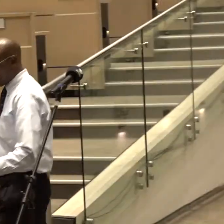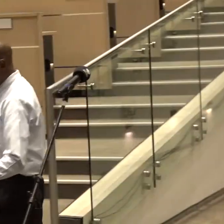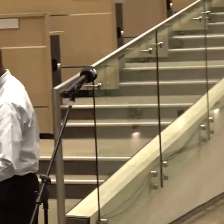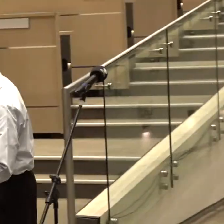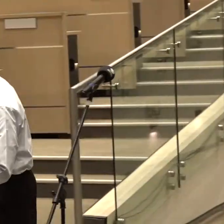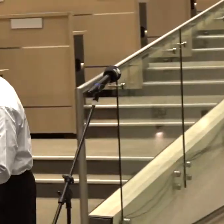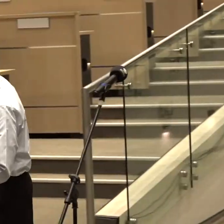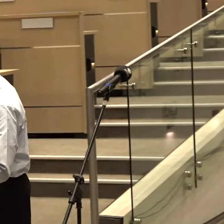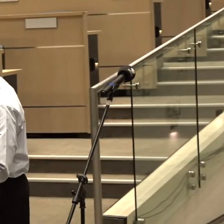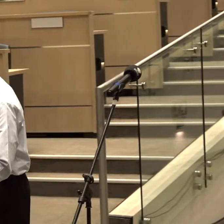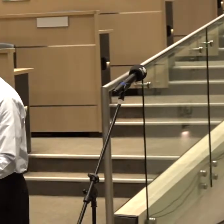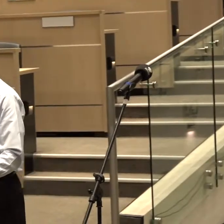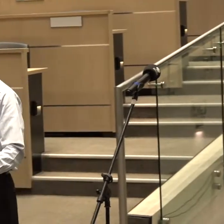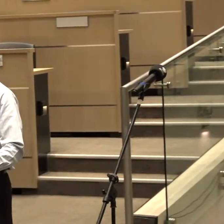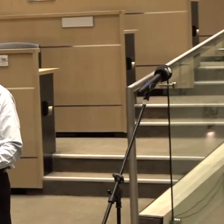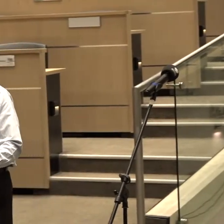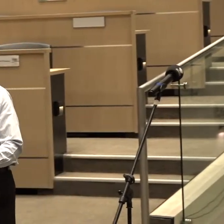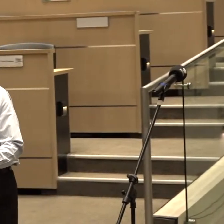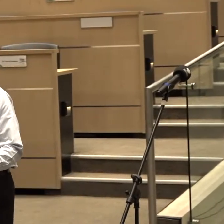um